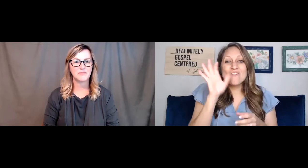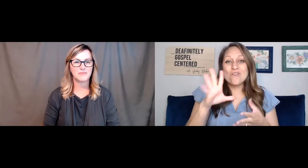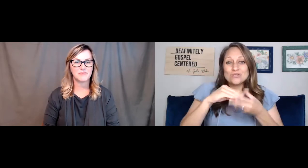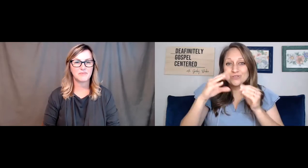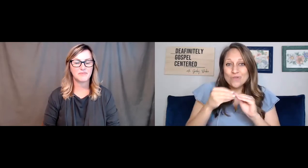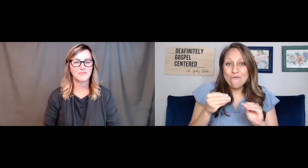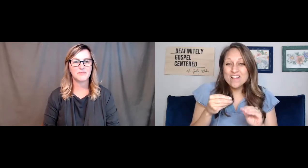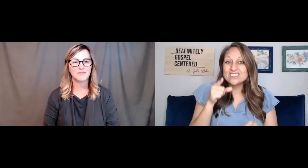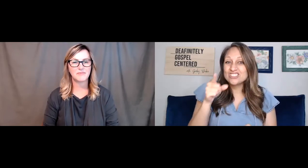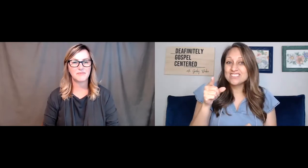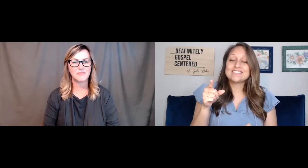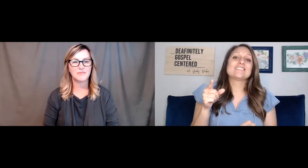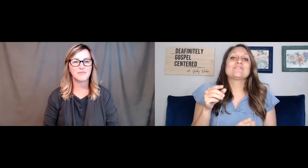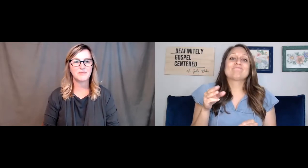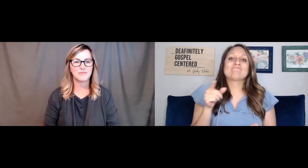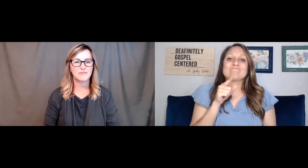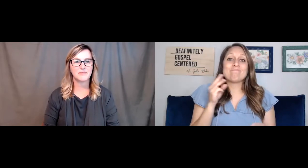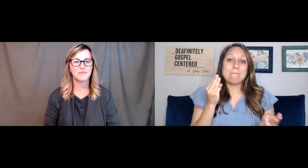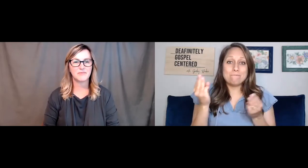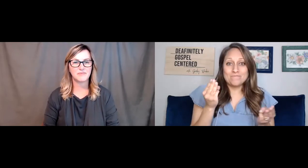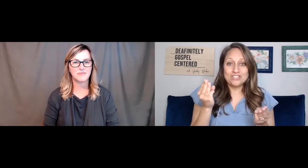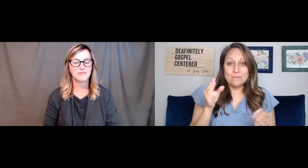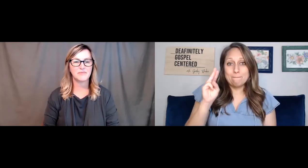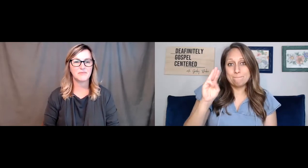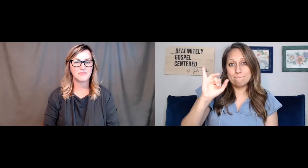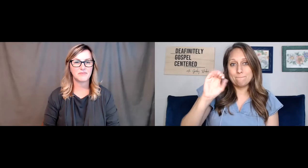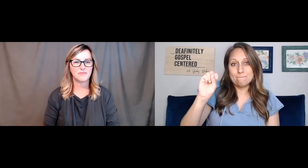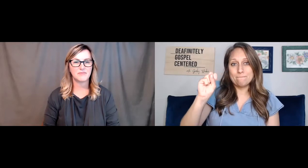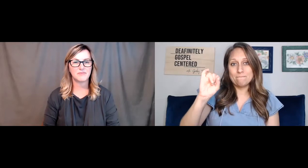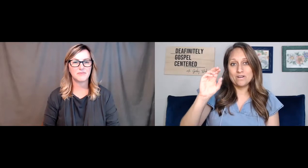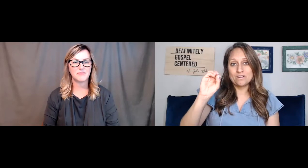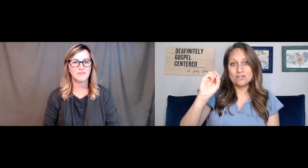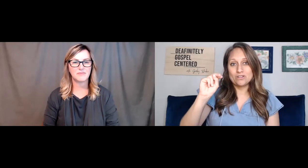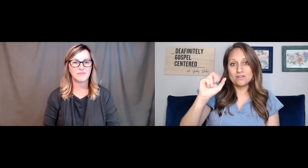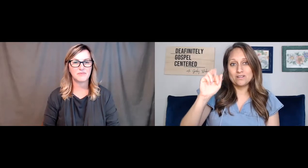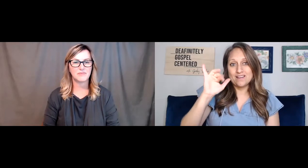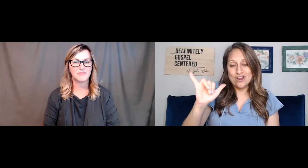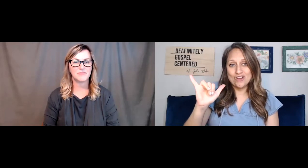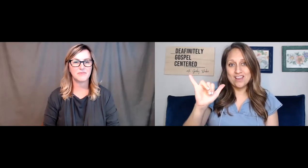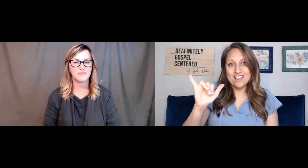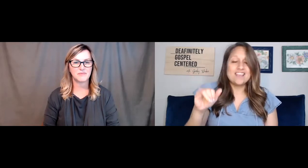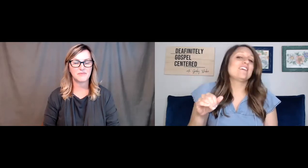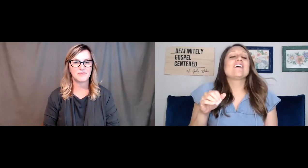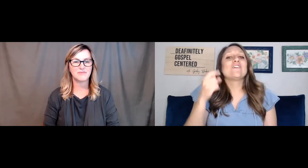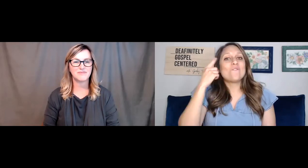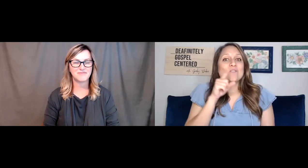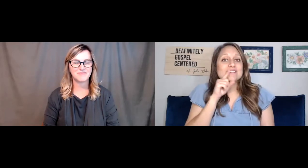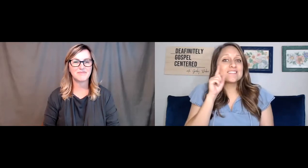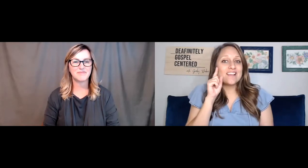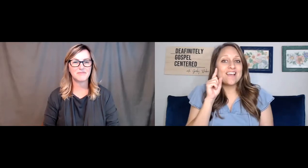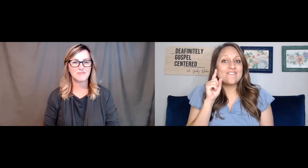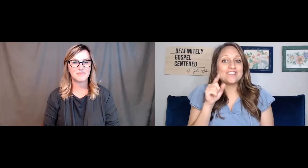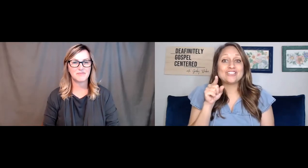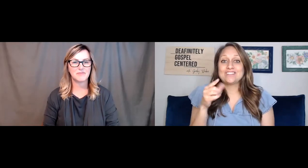different stories she has to share. She's been a missionary to the deaf, and she just